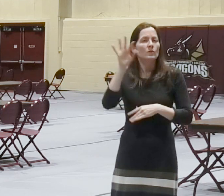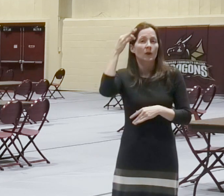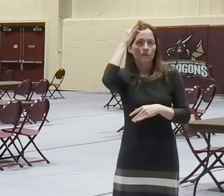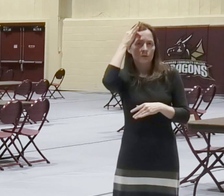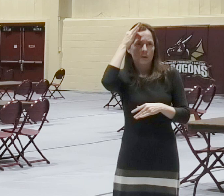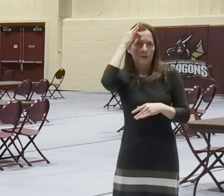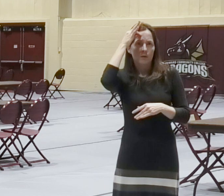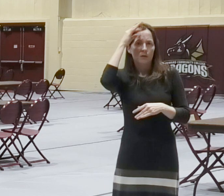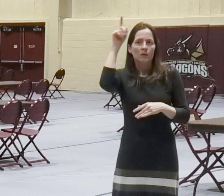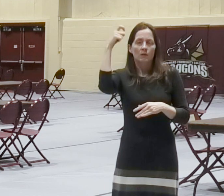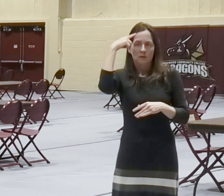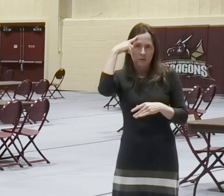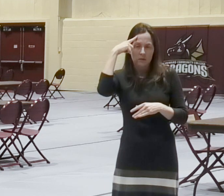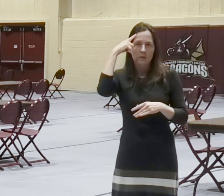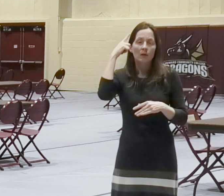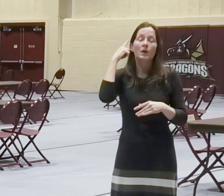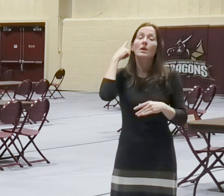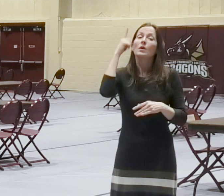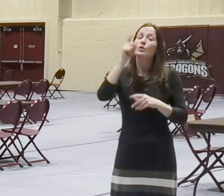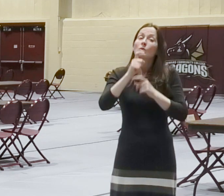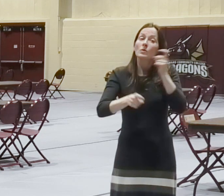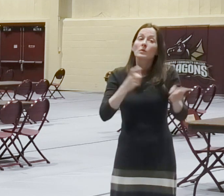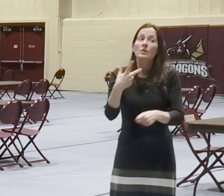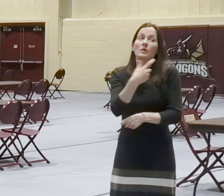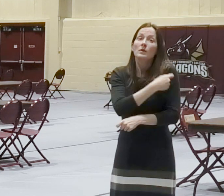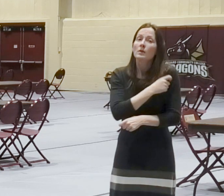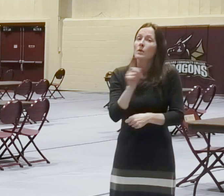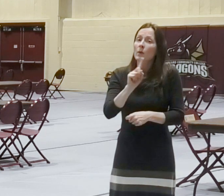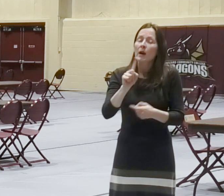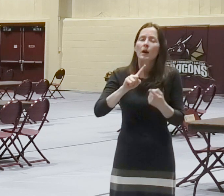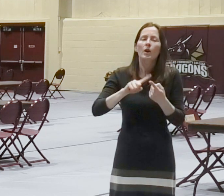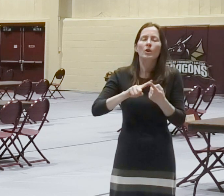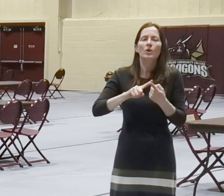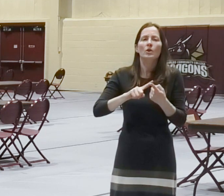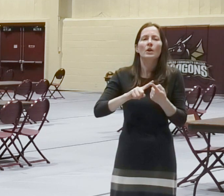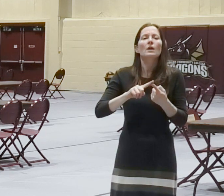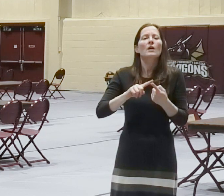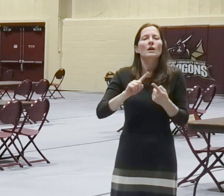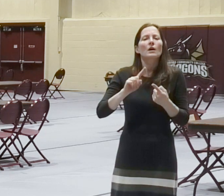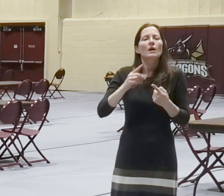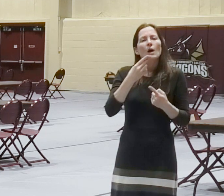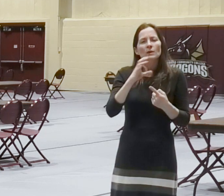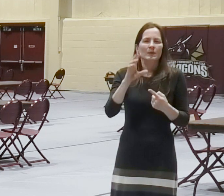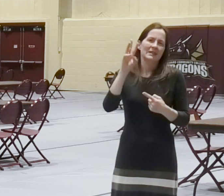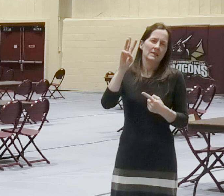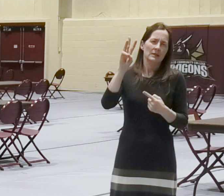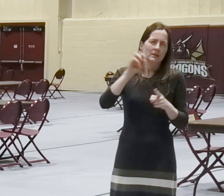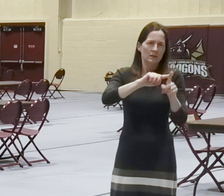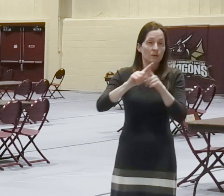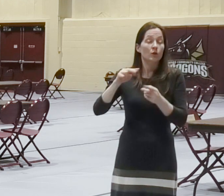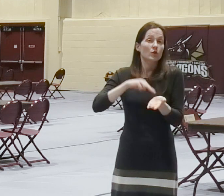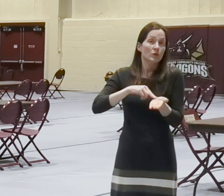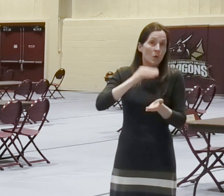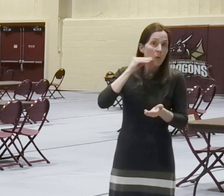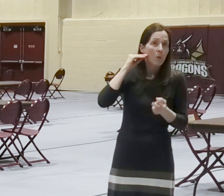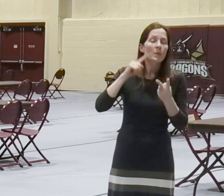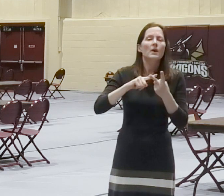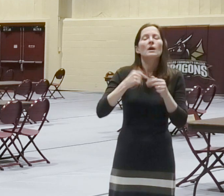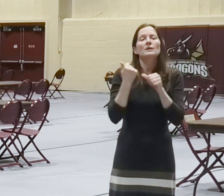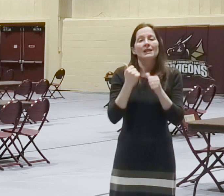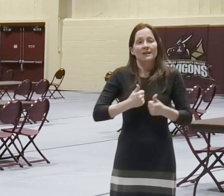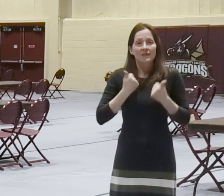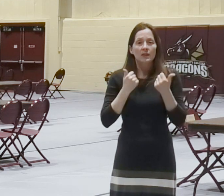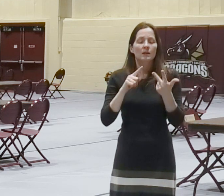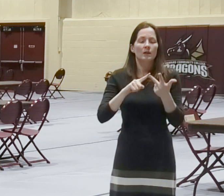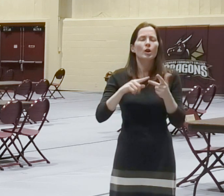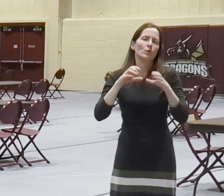in congregate facilities. This includes our 6 nursing homes, many assisted livings, and group homes.